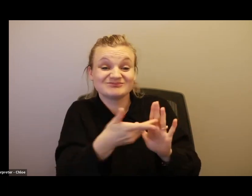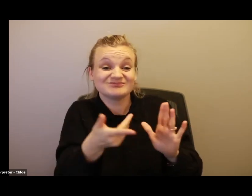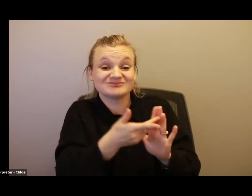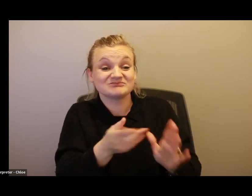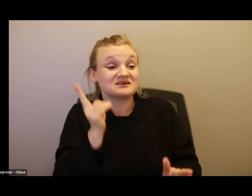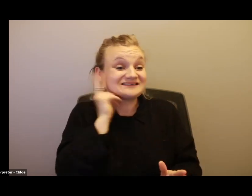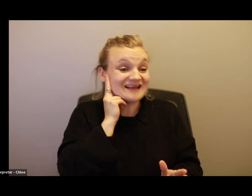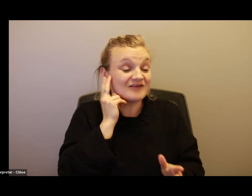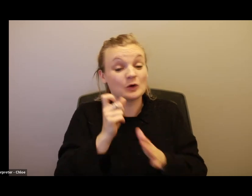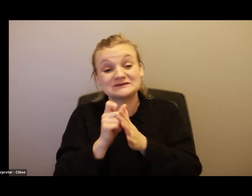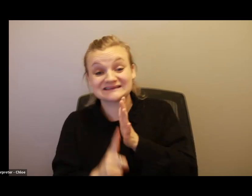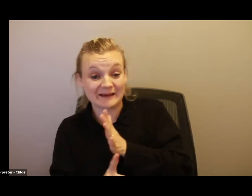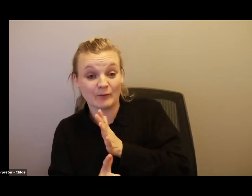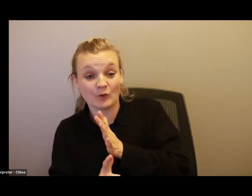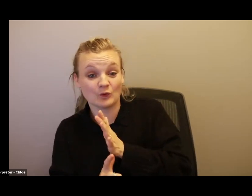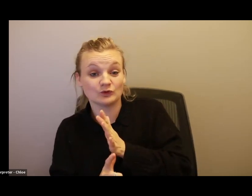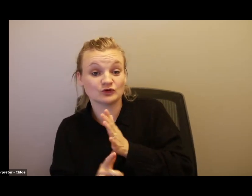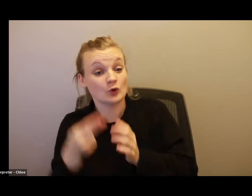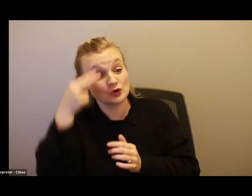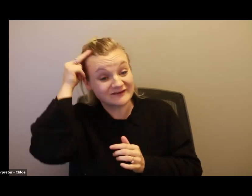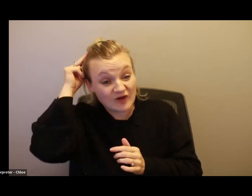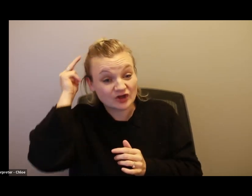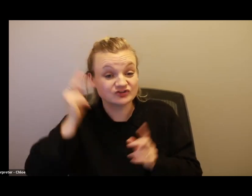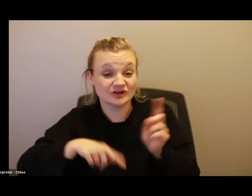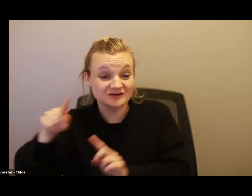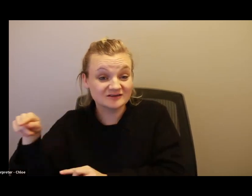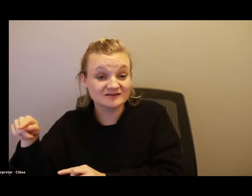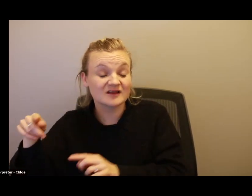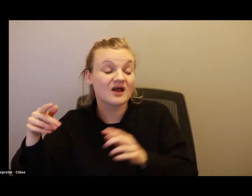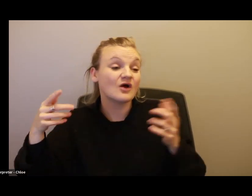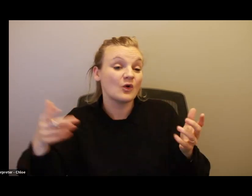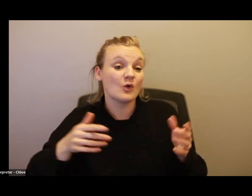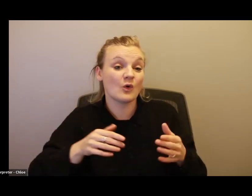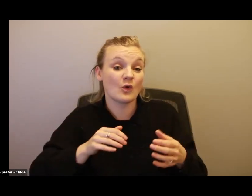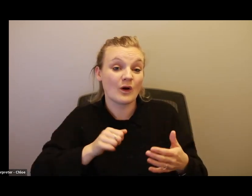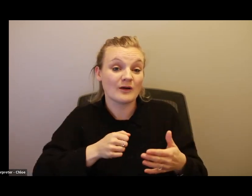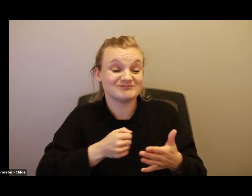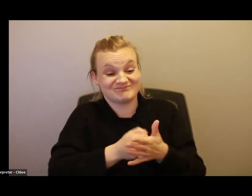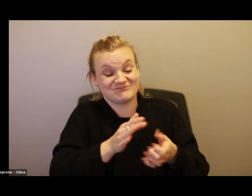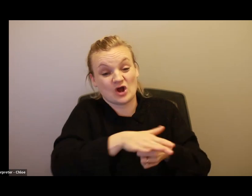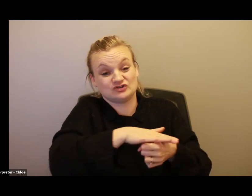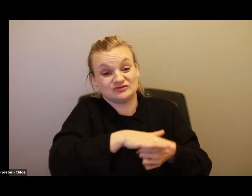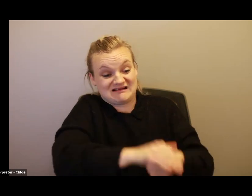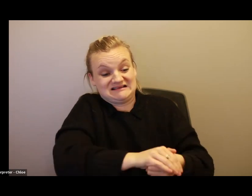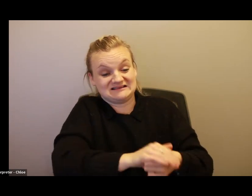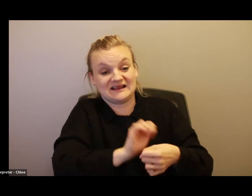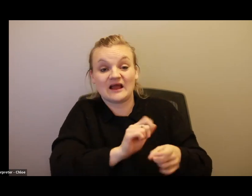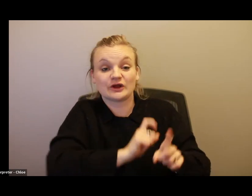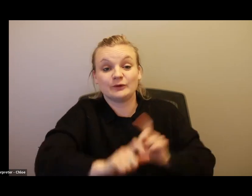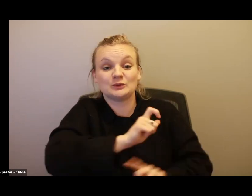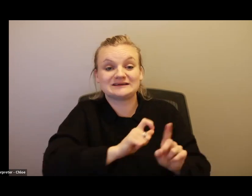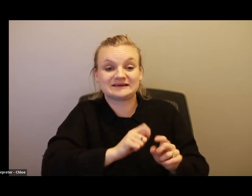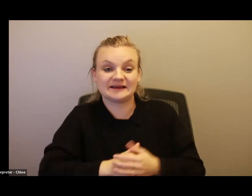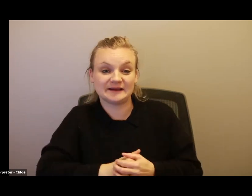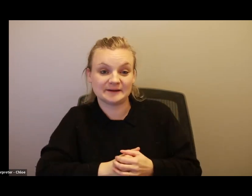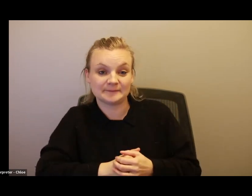deaf or disabled or neurodivergent or marginalised in some way within their community. And we got together to make